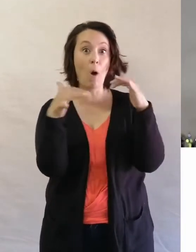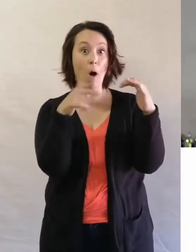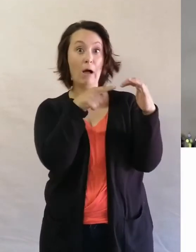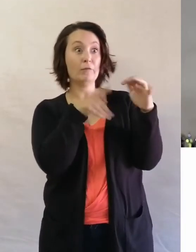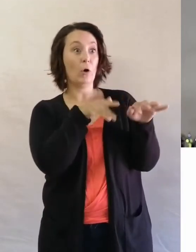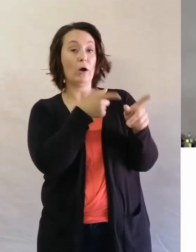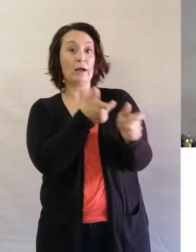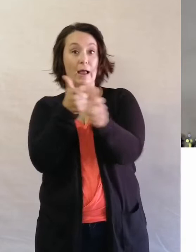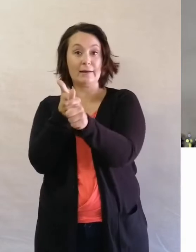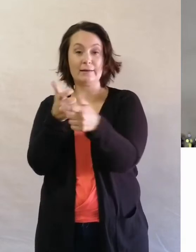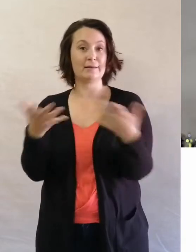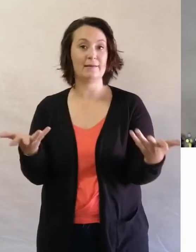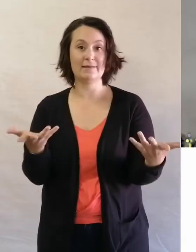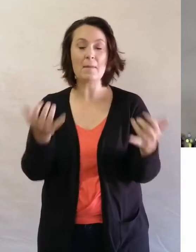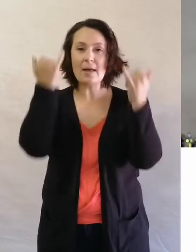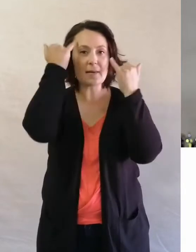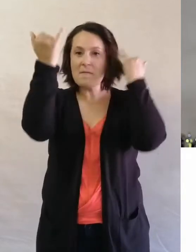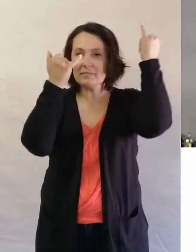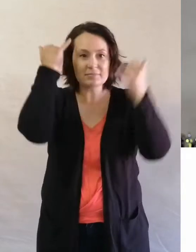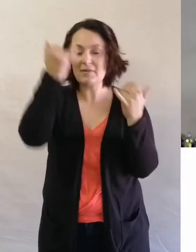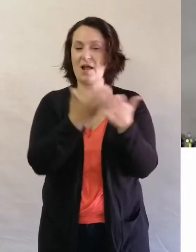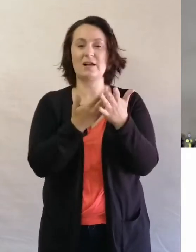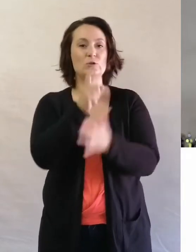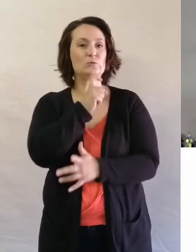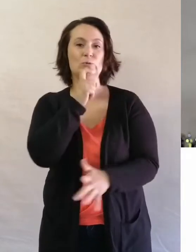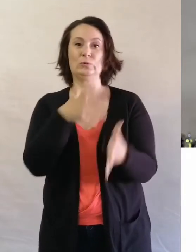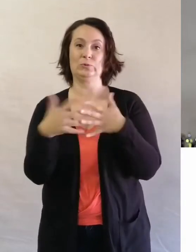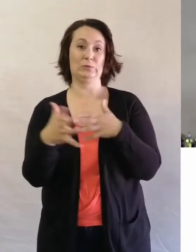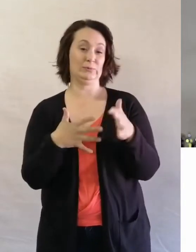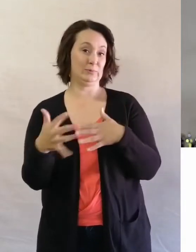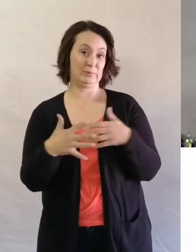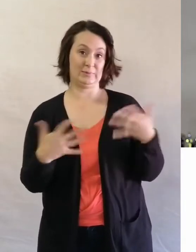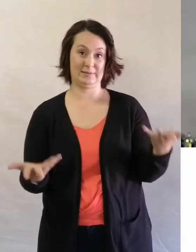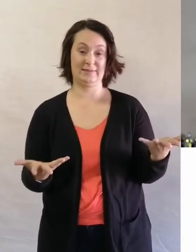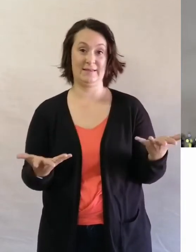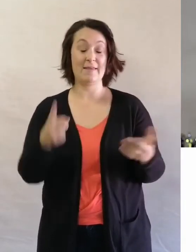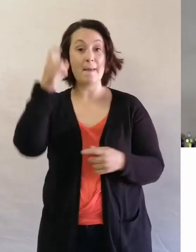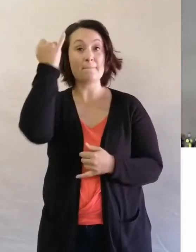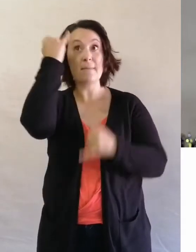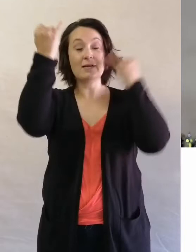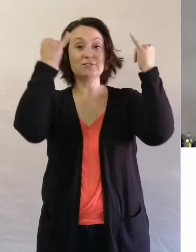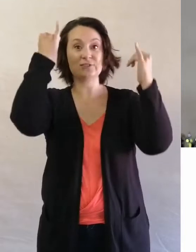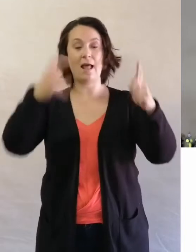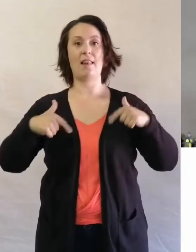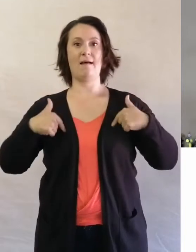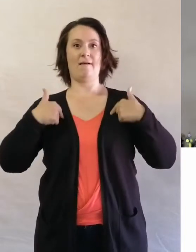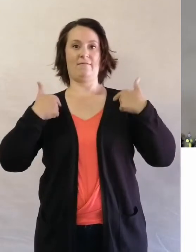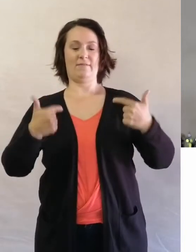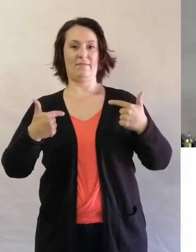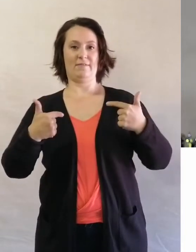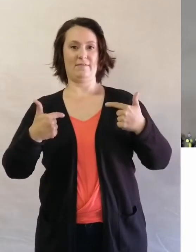also realized that the imagination of a child is so alive. And somehow when we get